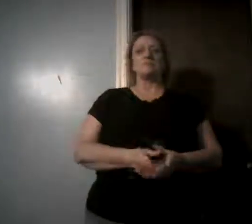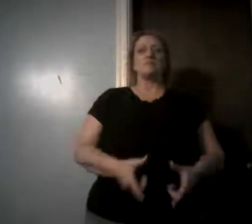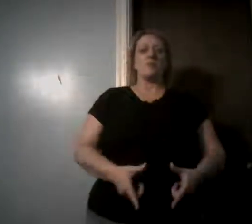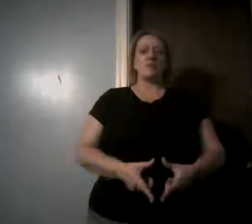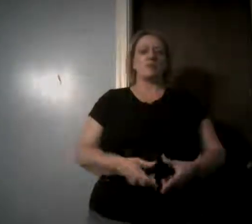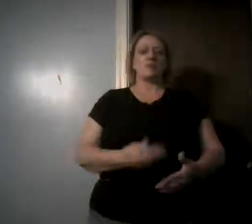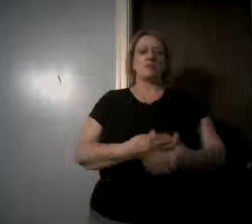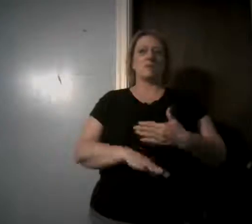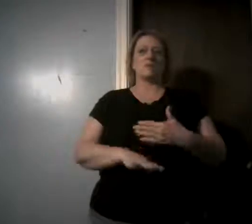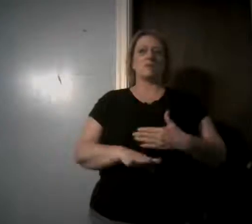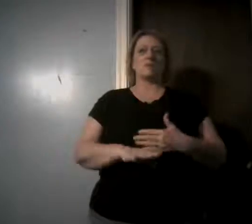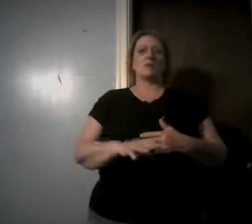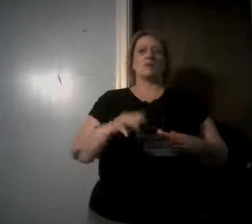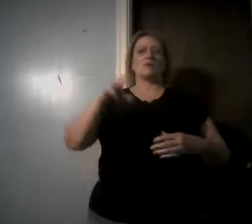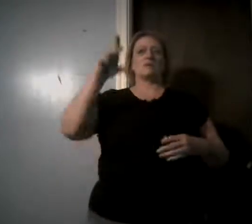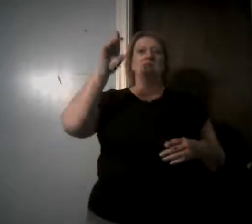Dengue fever.